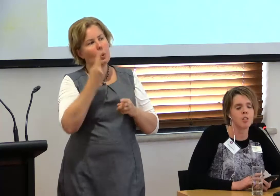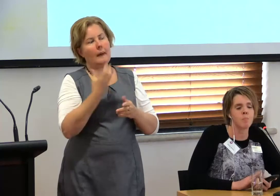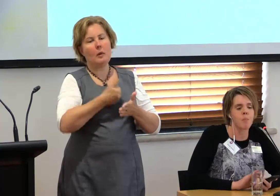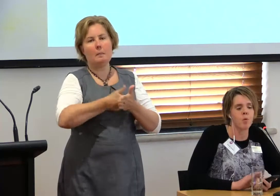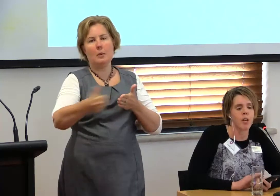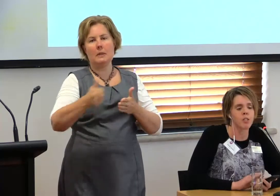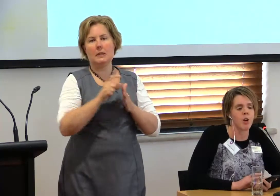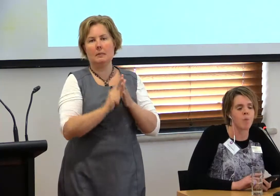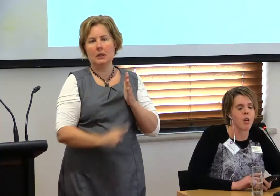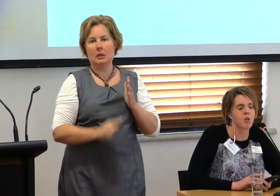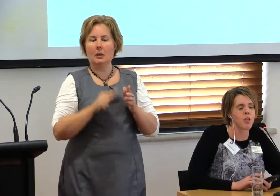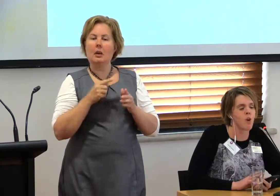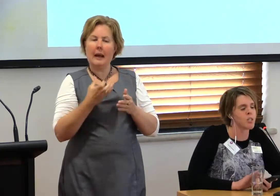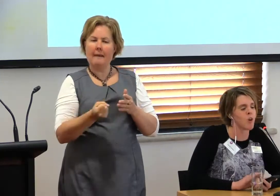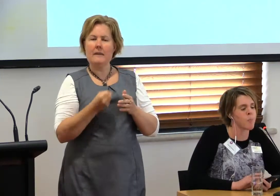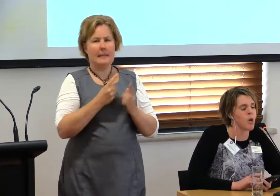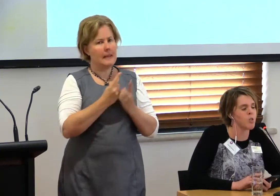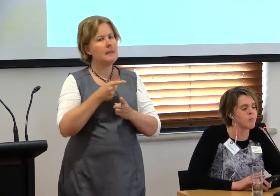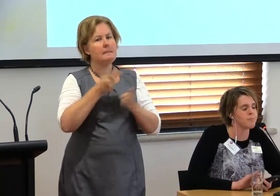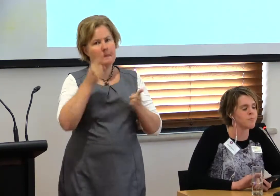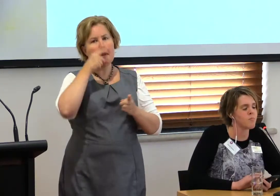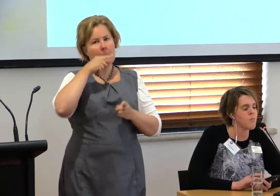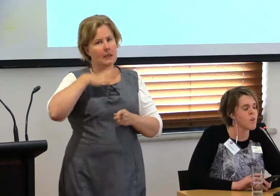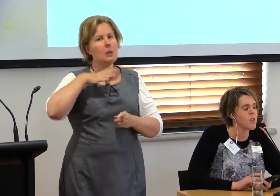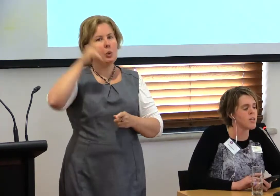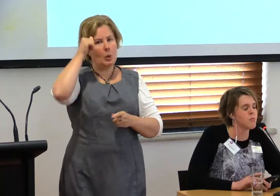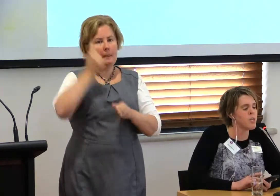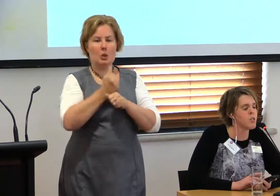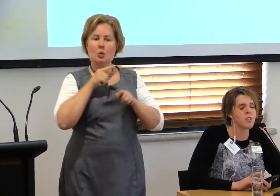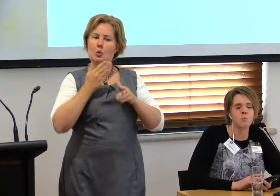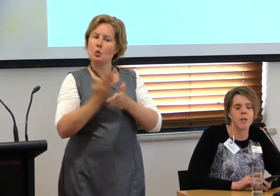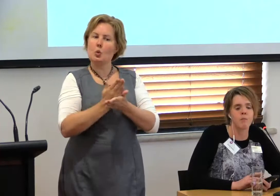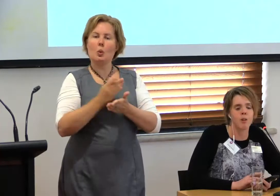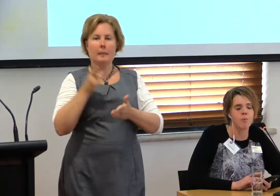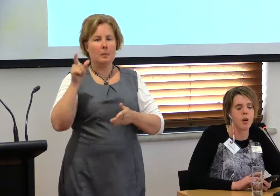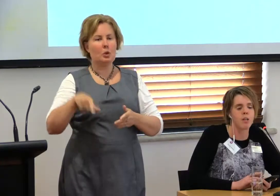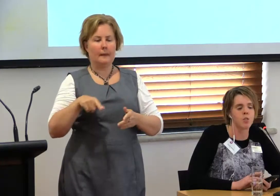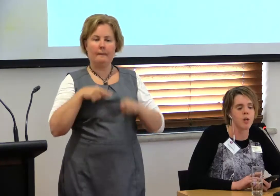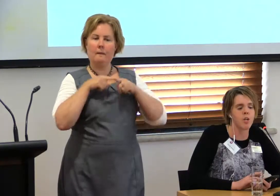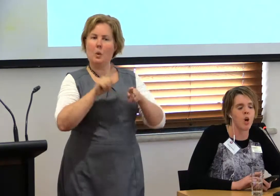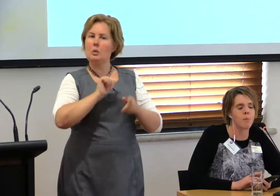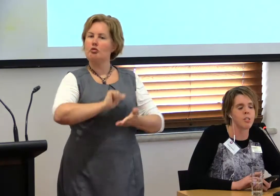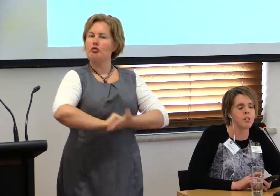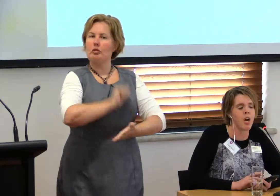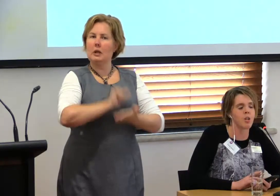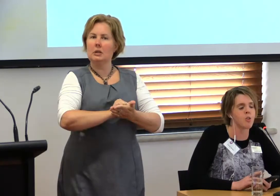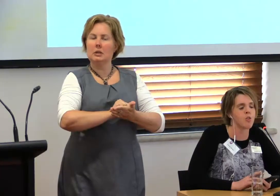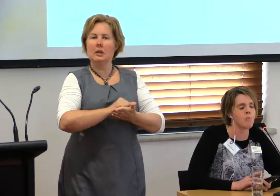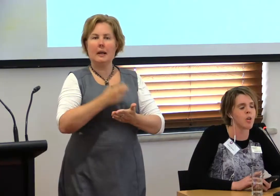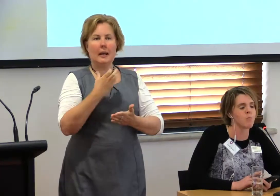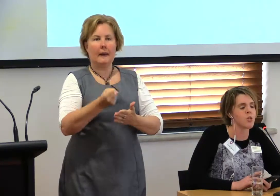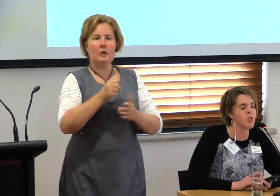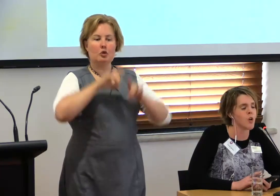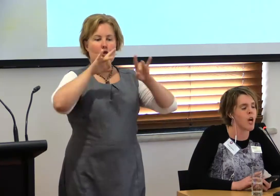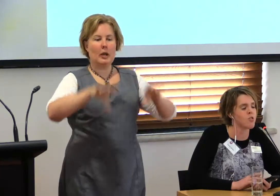of things that people will need to know to make sure their rights are upheld. There's a resource that's been developed by the Australian Competition and